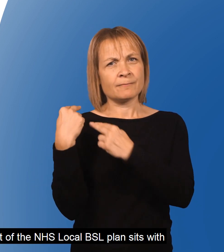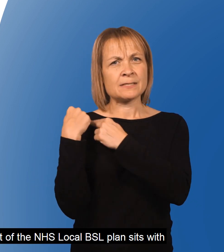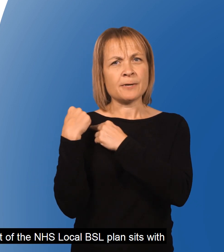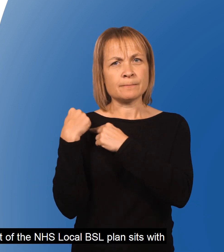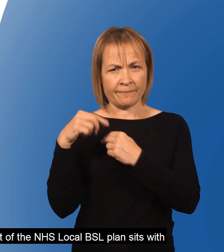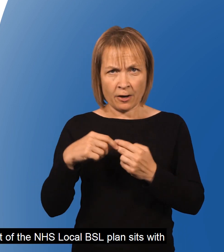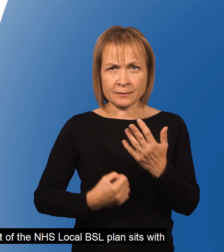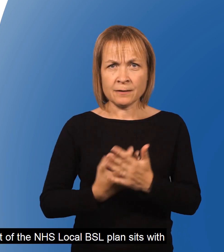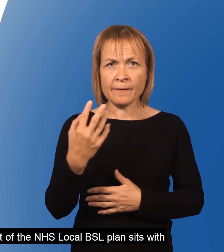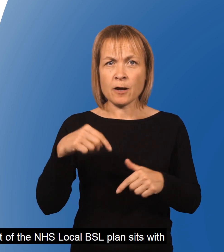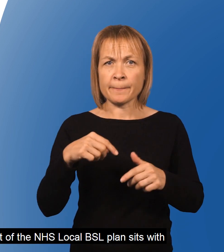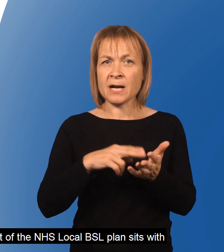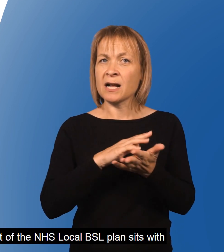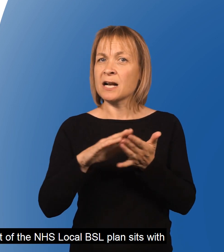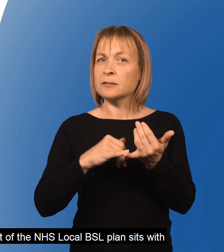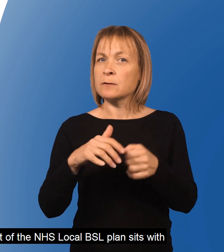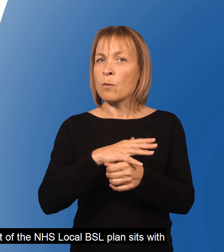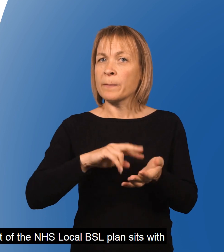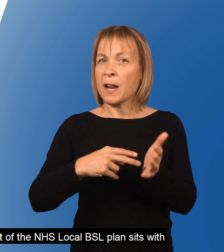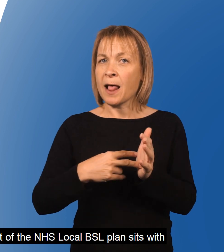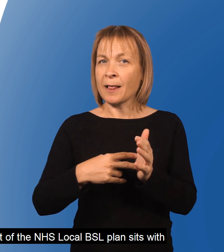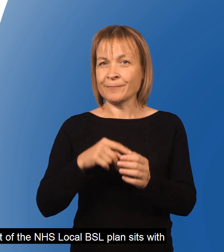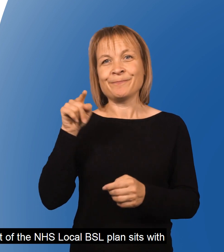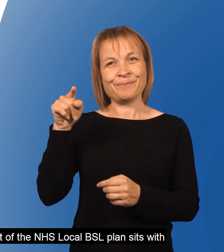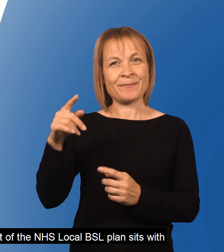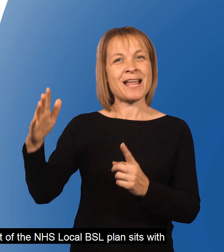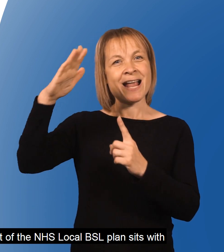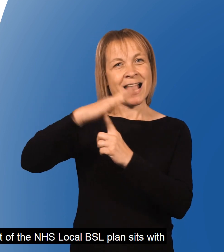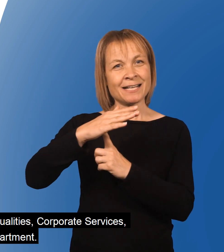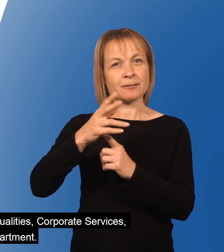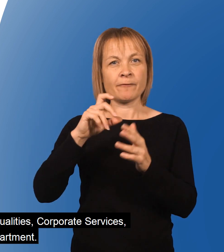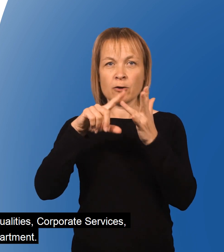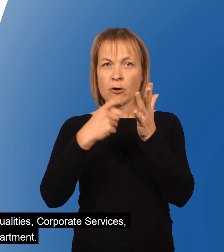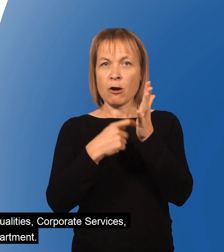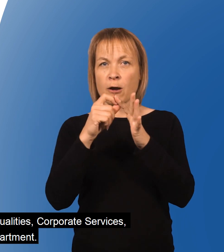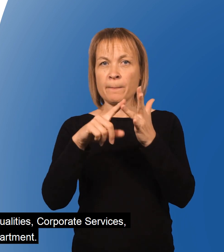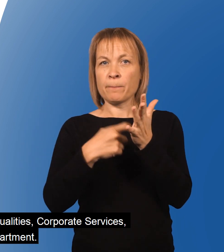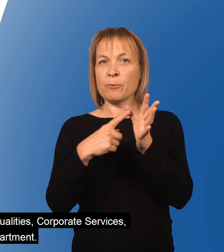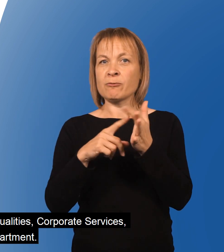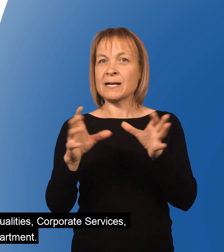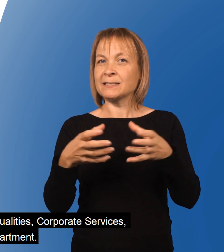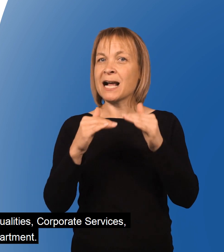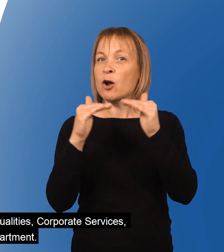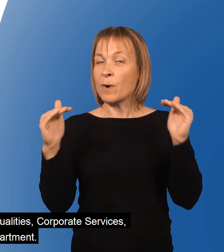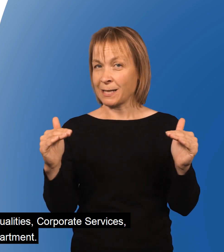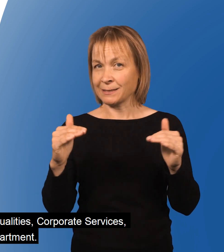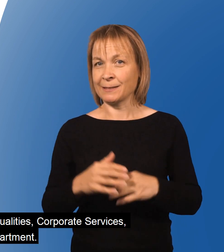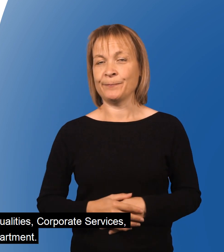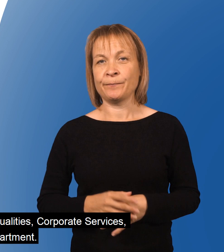Responsibility for development of the NHS local BSL plan sits with Head of Corporate Equalities,